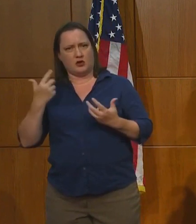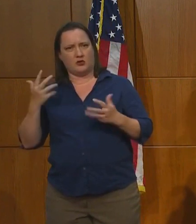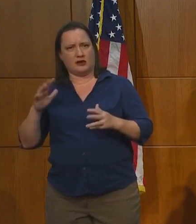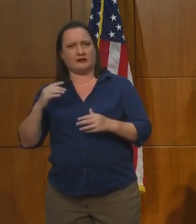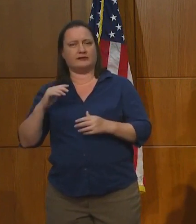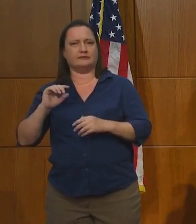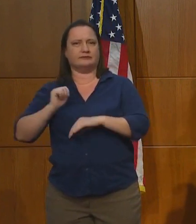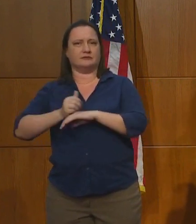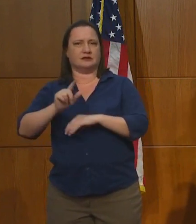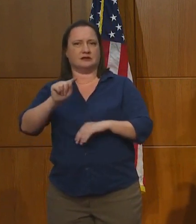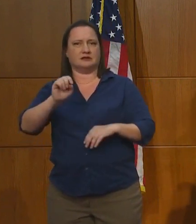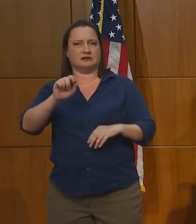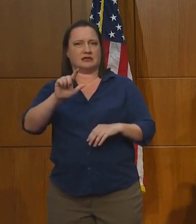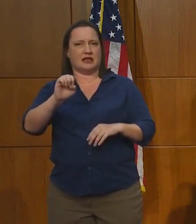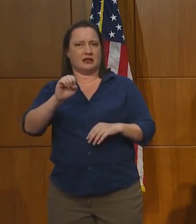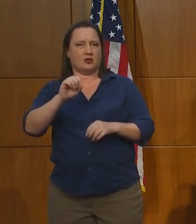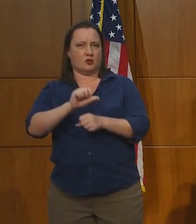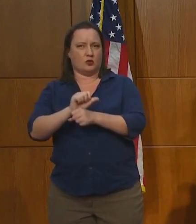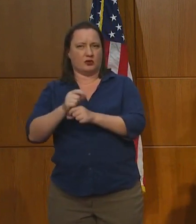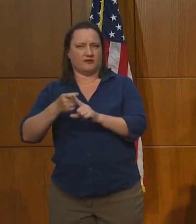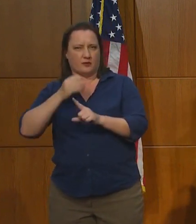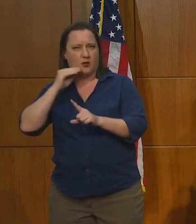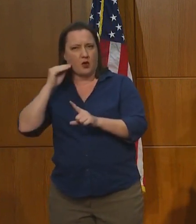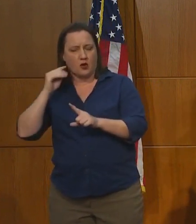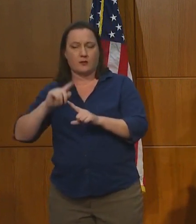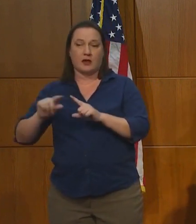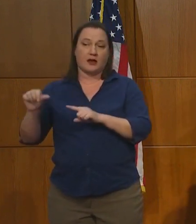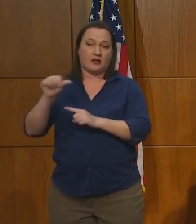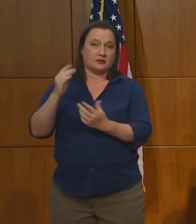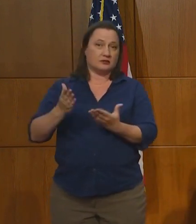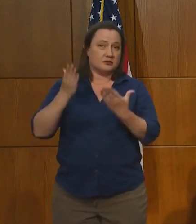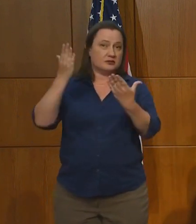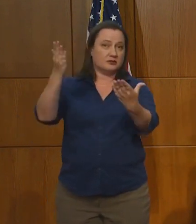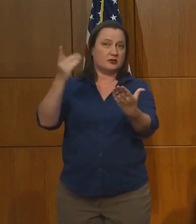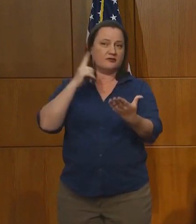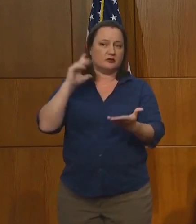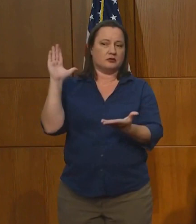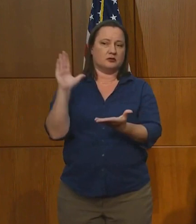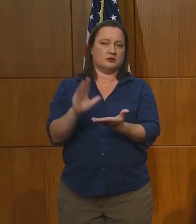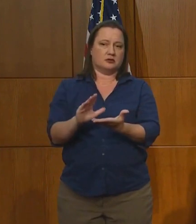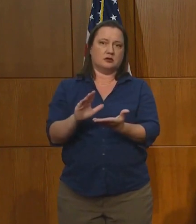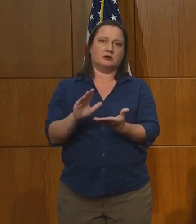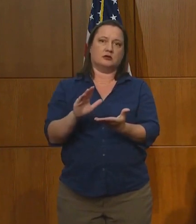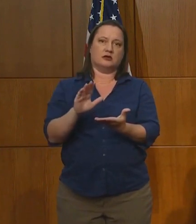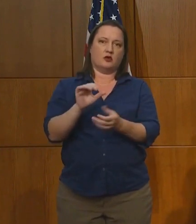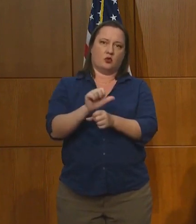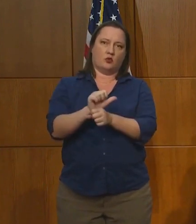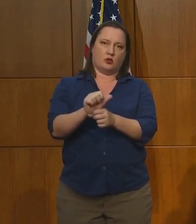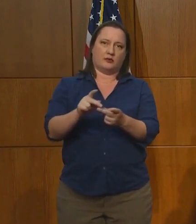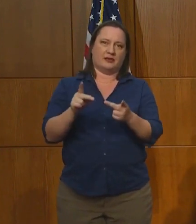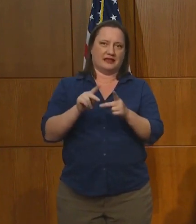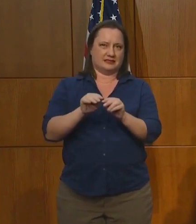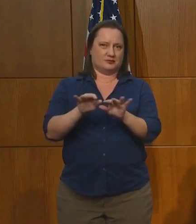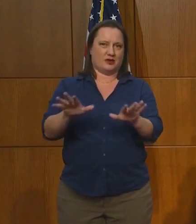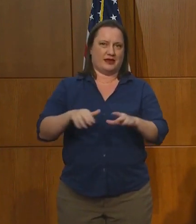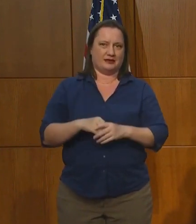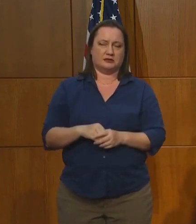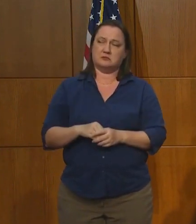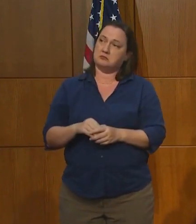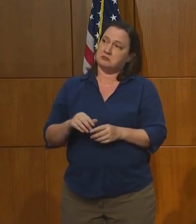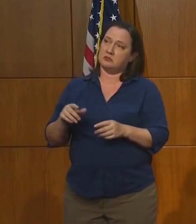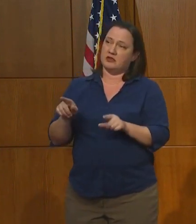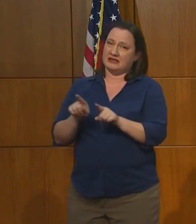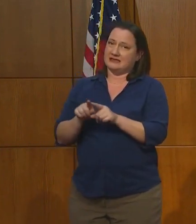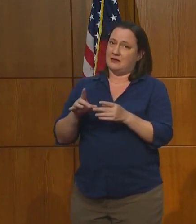Just, I think the question is what guidelines are we providing in the workplace, and the same ones that we have